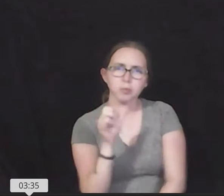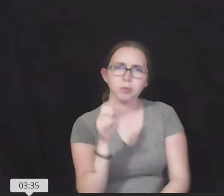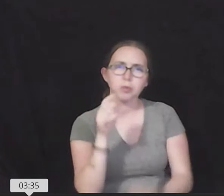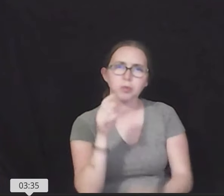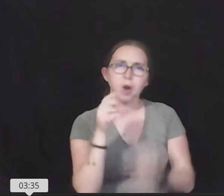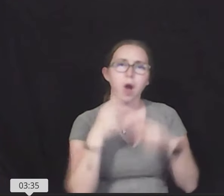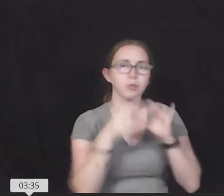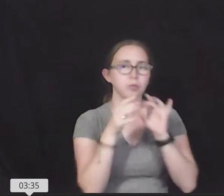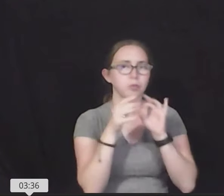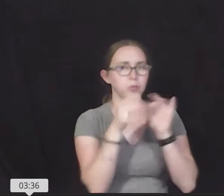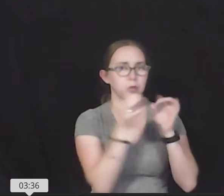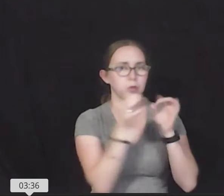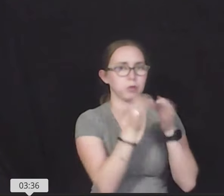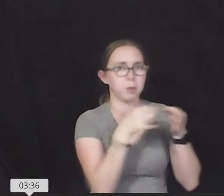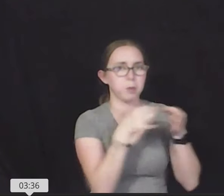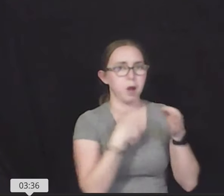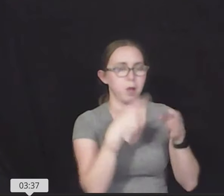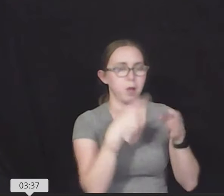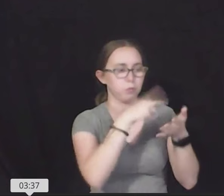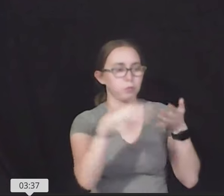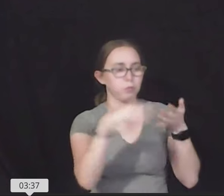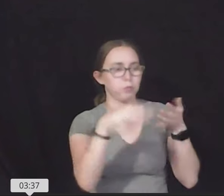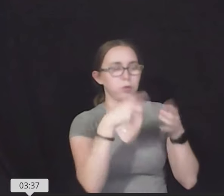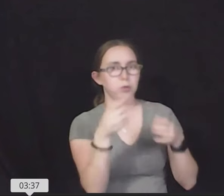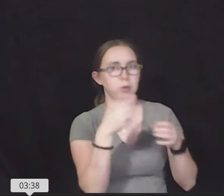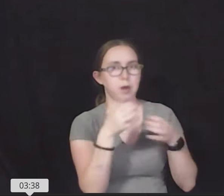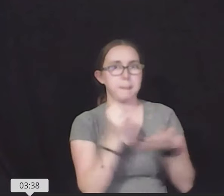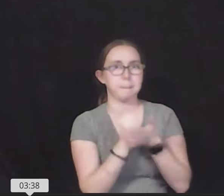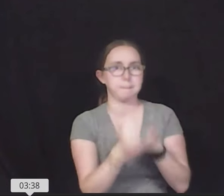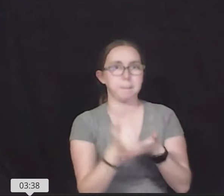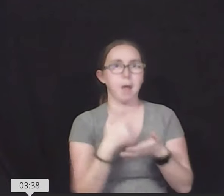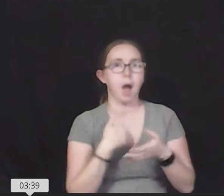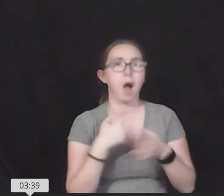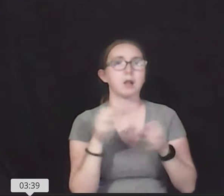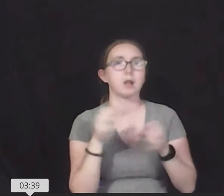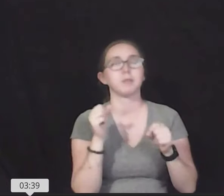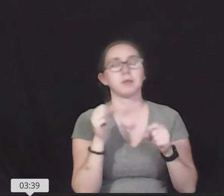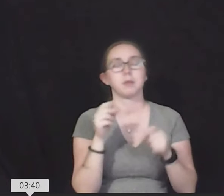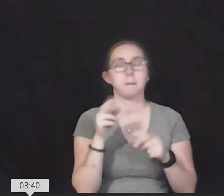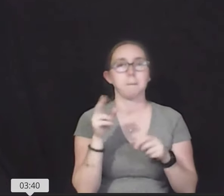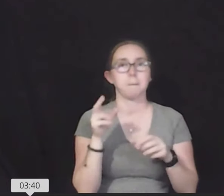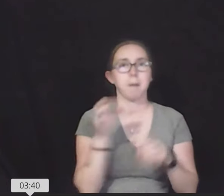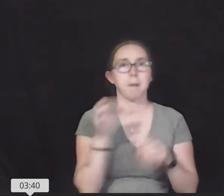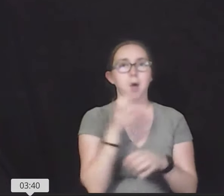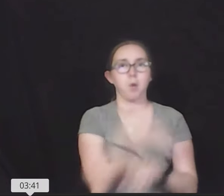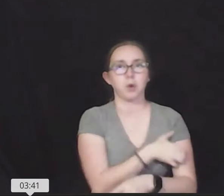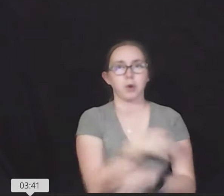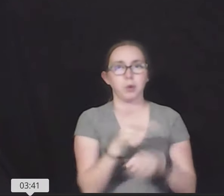choices. Energy that can be used to make lights and machine work.